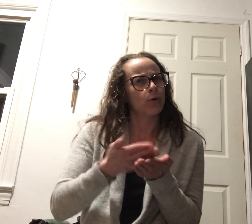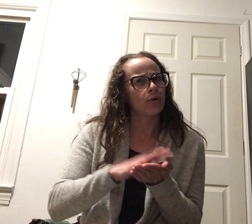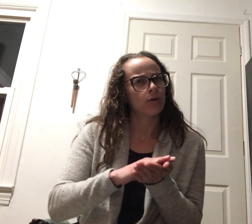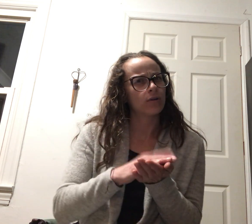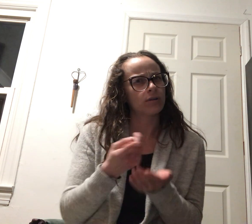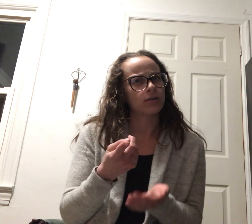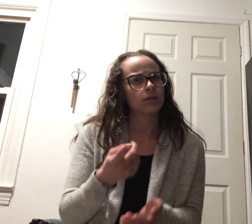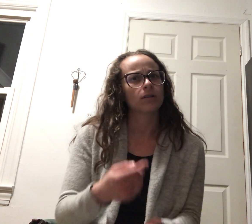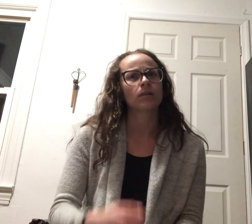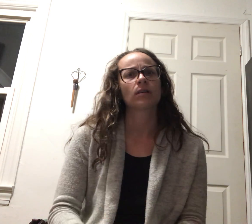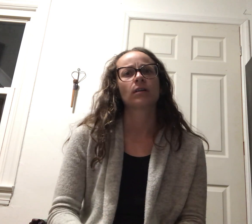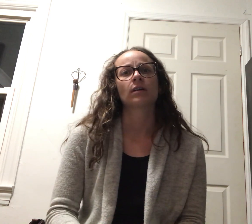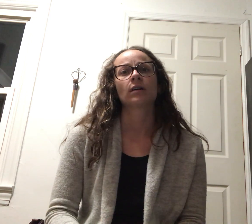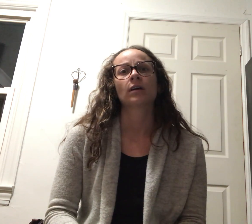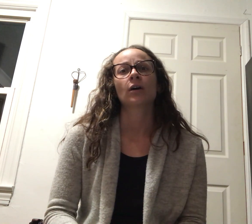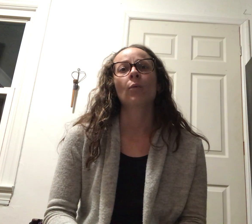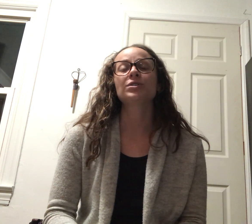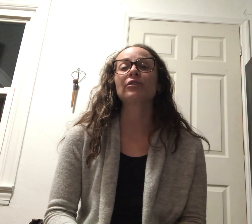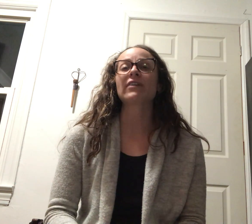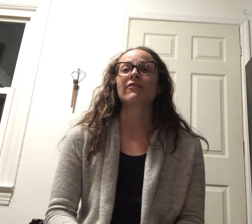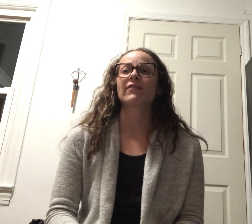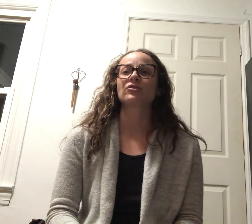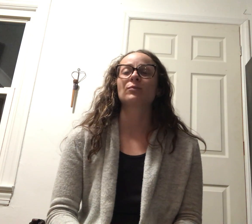Me too. What's your favorite vegetable?